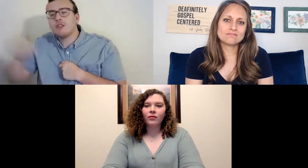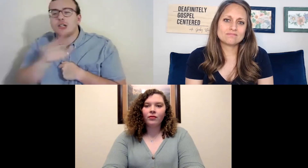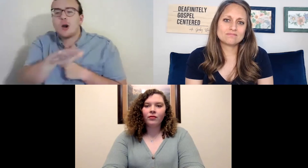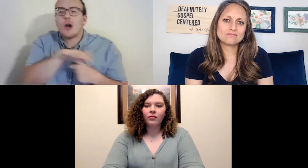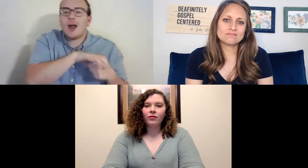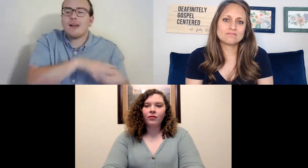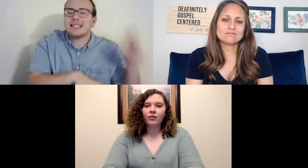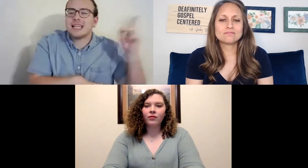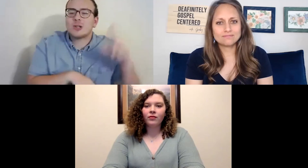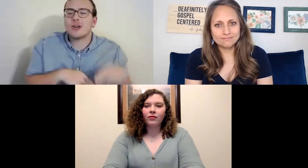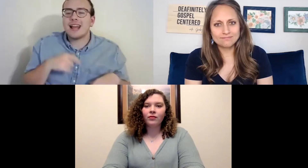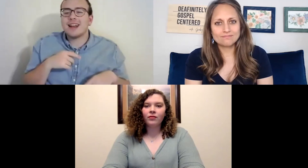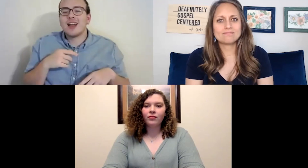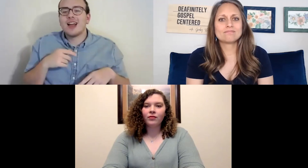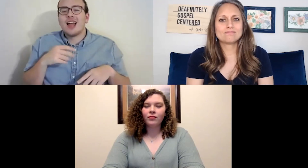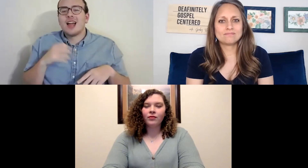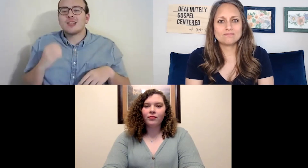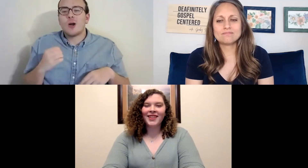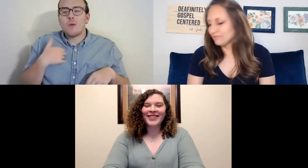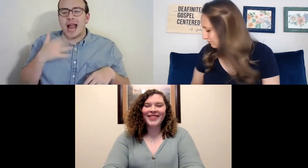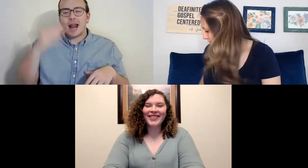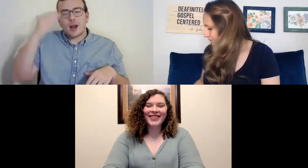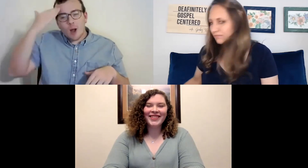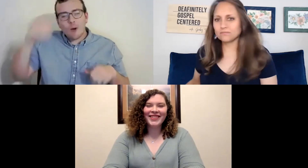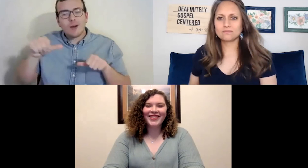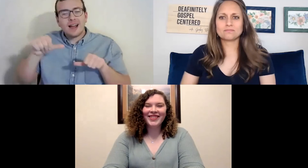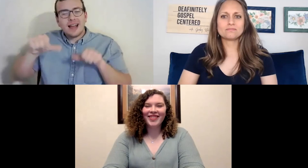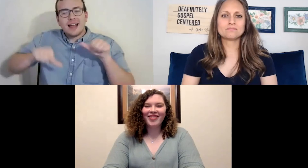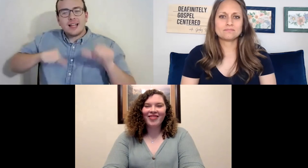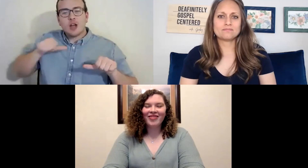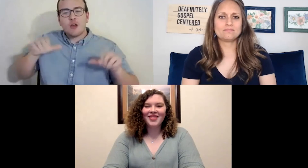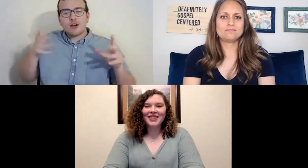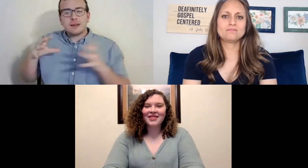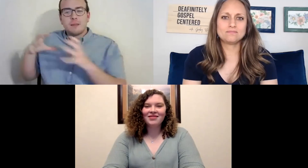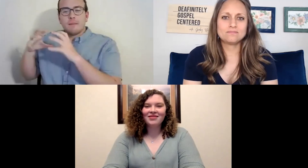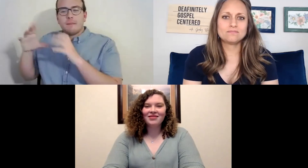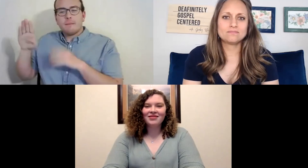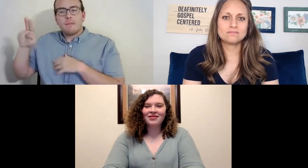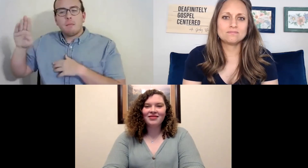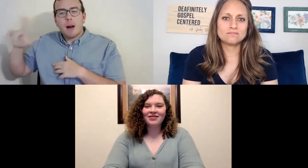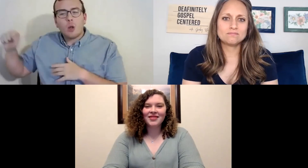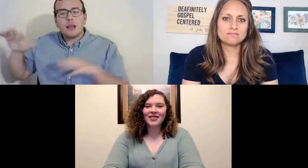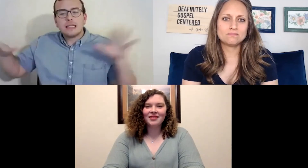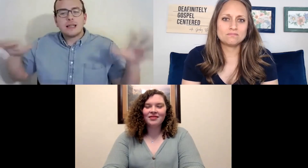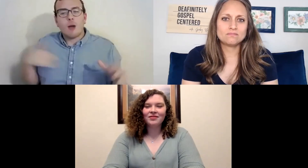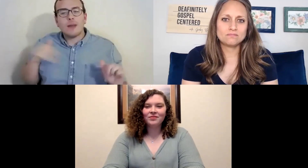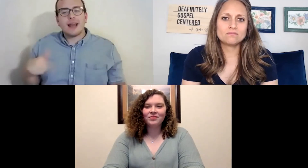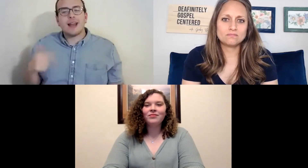know each other, know their bubbles in a way. and so that there can be a true trust with one